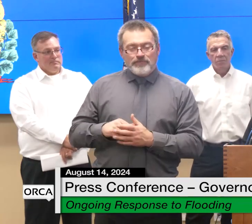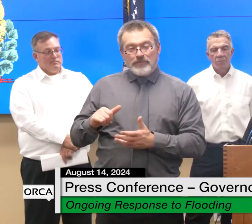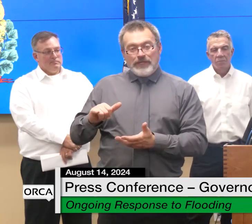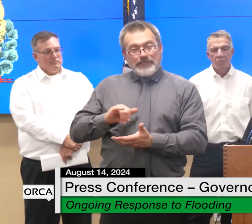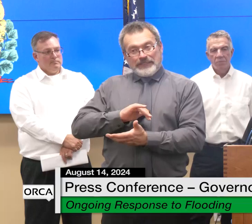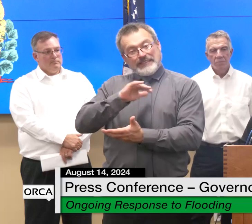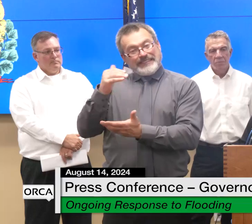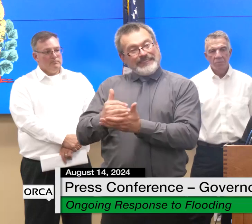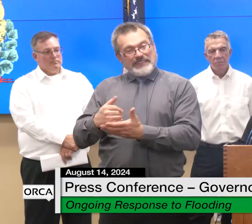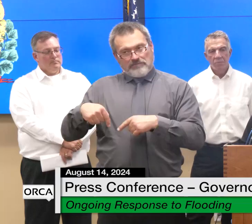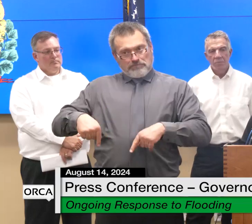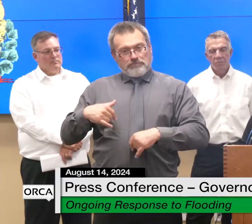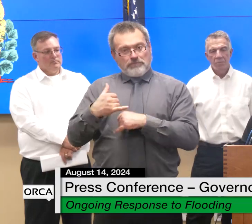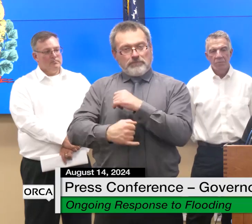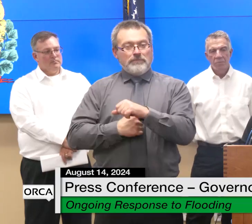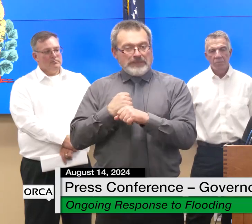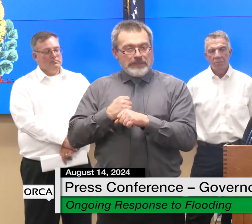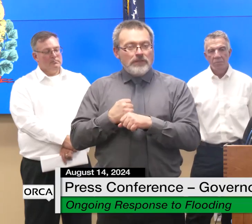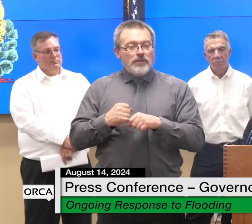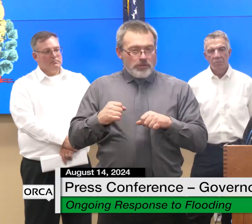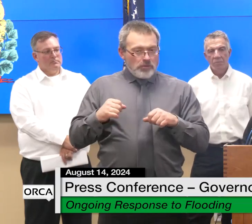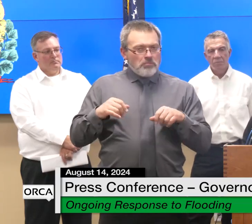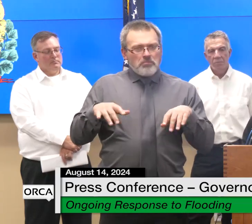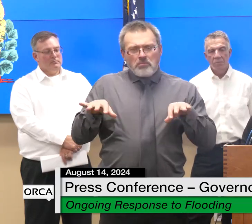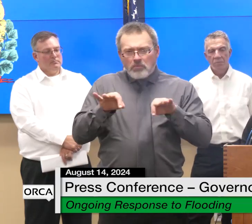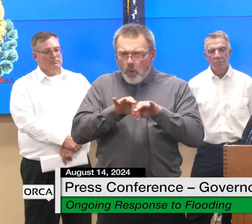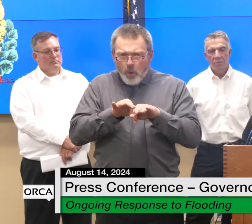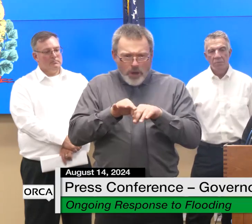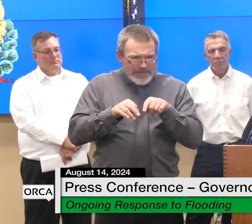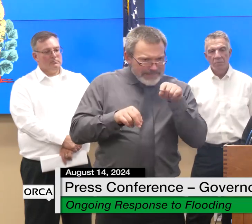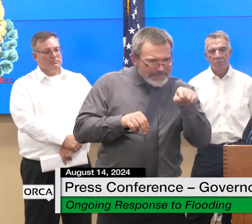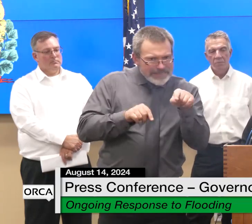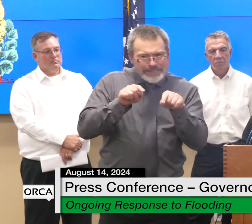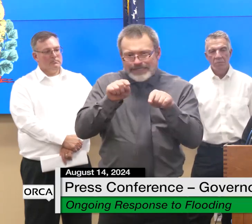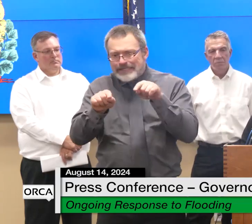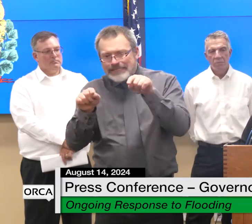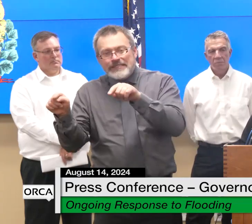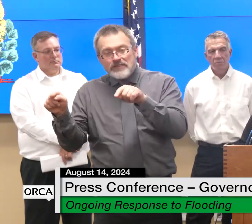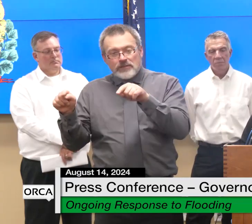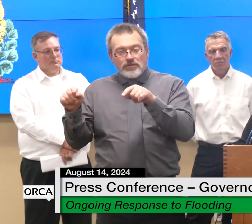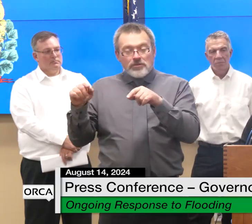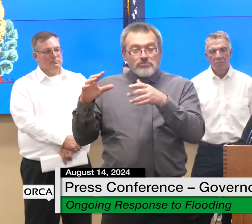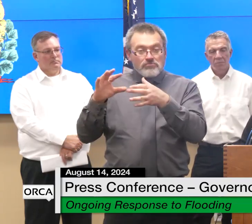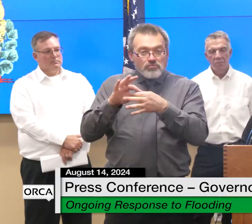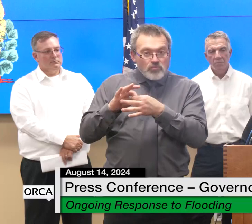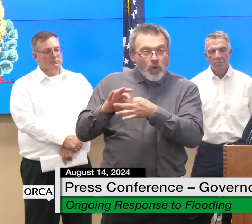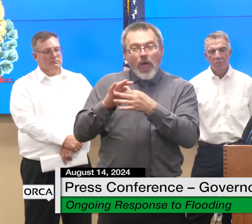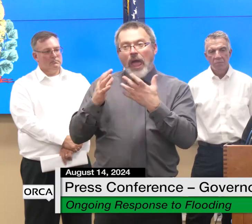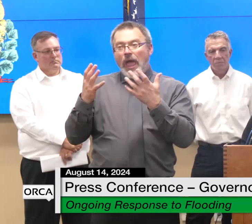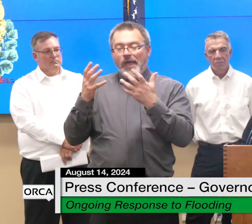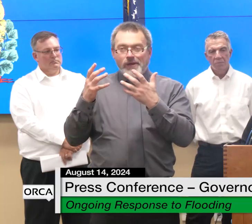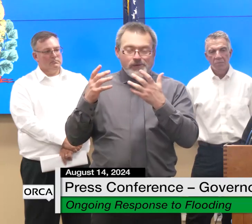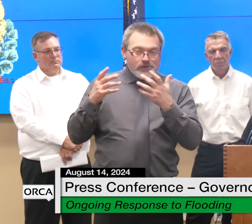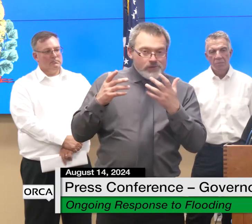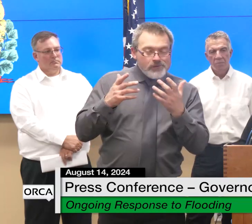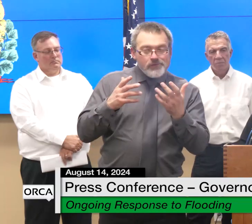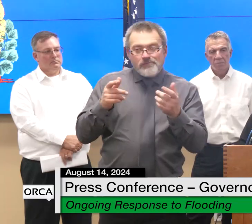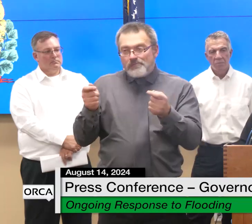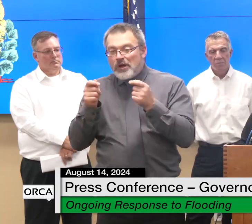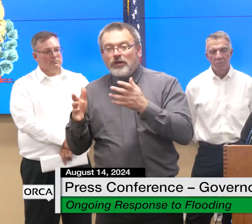build capacity and critical positions, such as paying for coordinators and construction managers in the long-term recovery